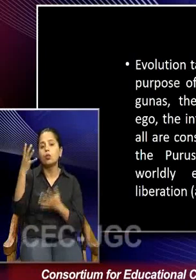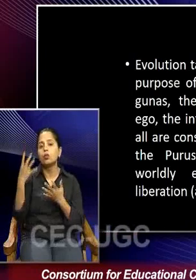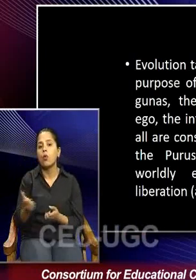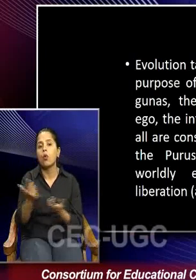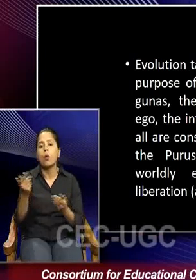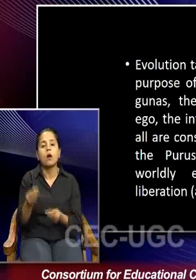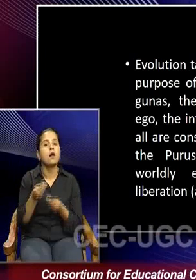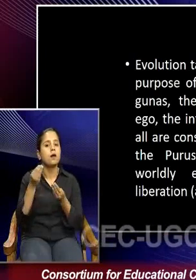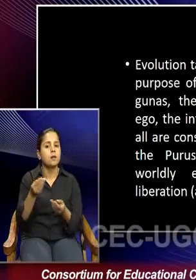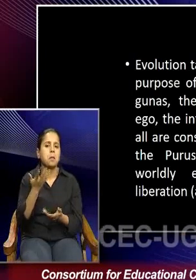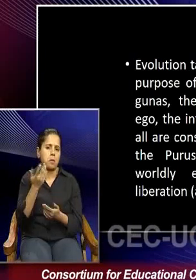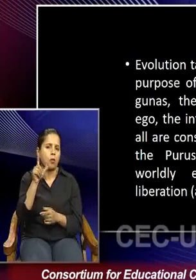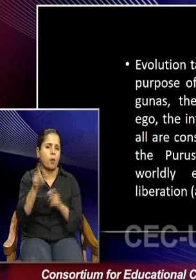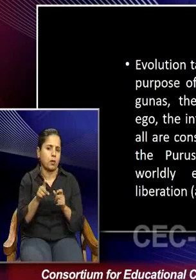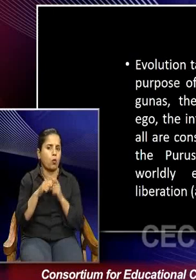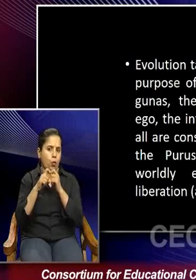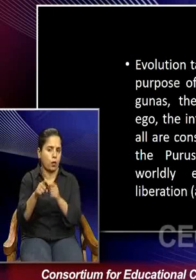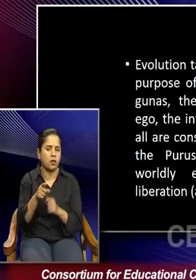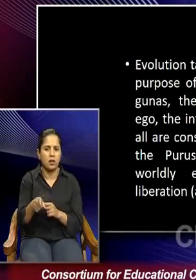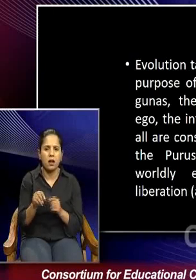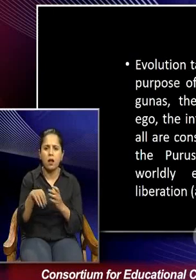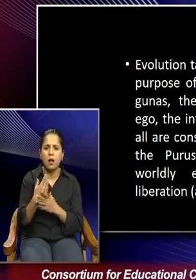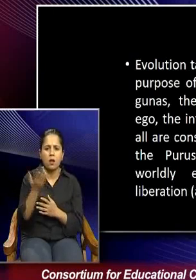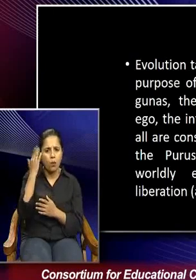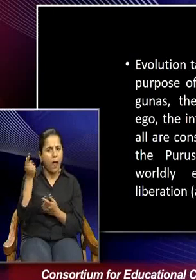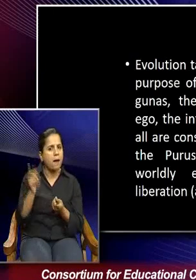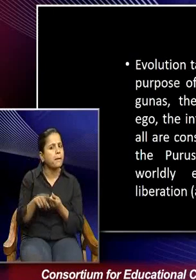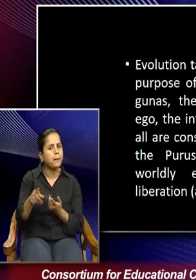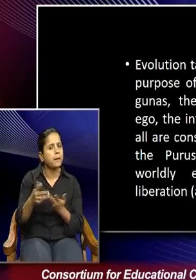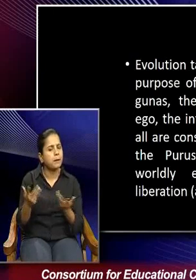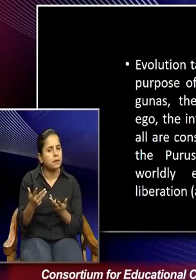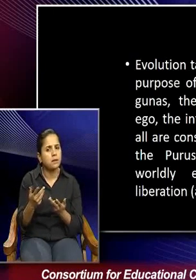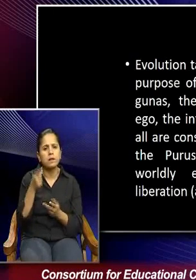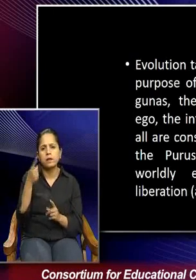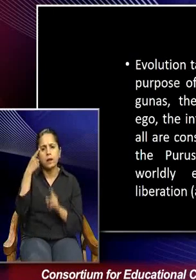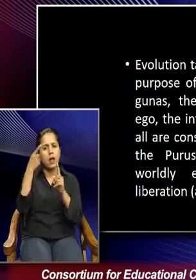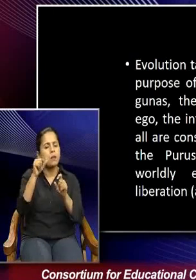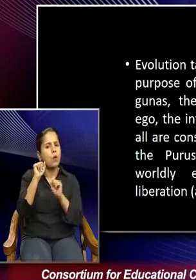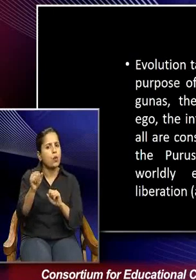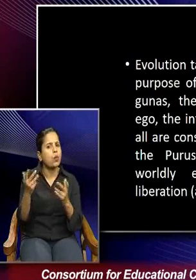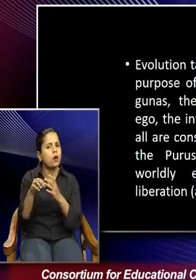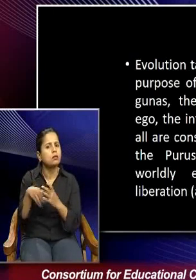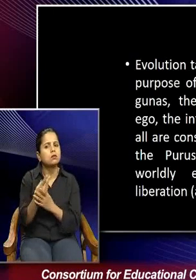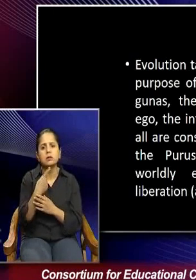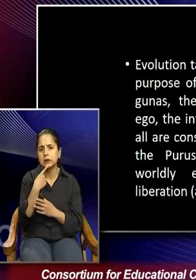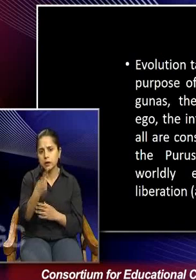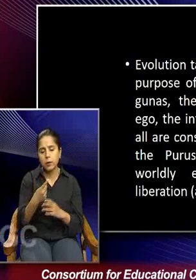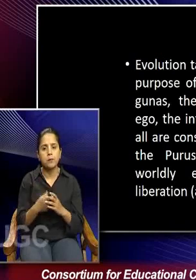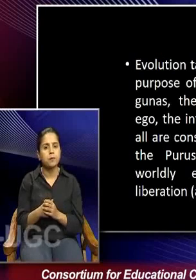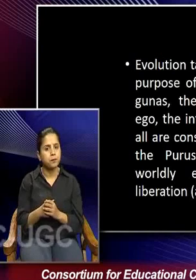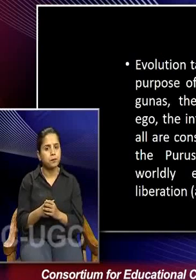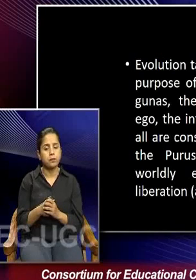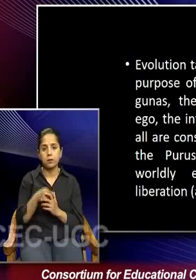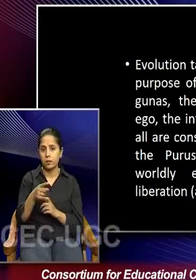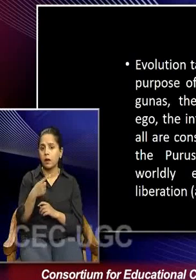the question can be asked that why is this evolution taking place and what is the aim of this evolution? So